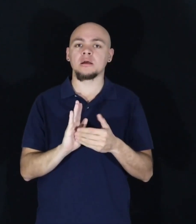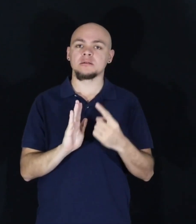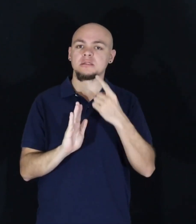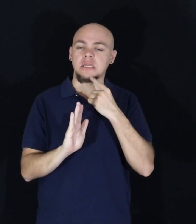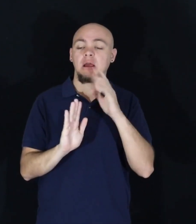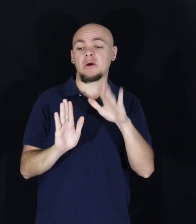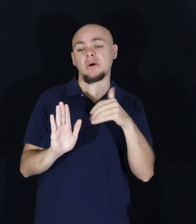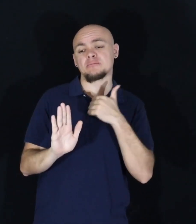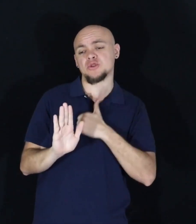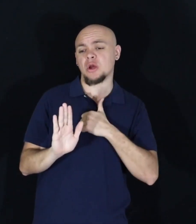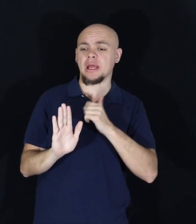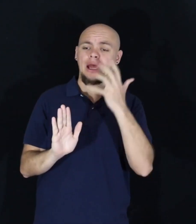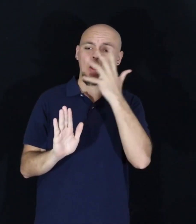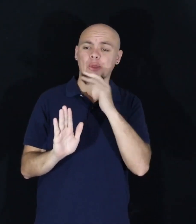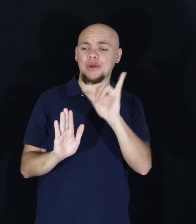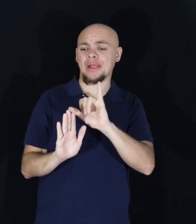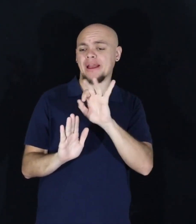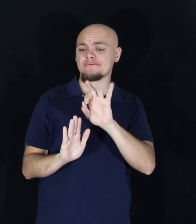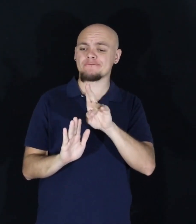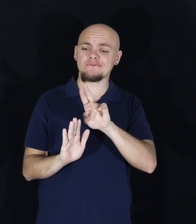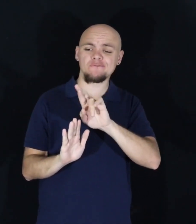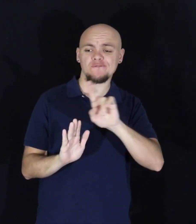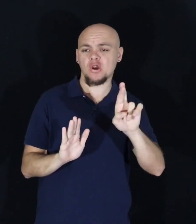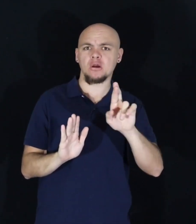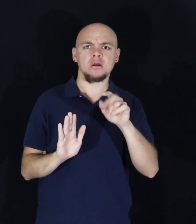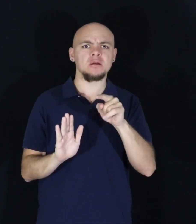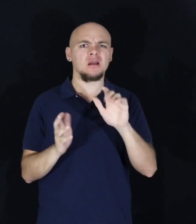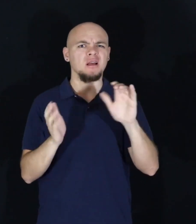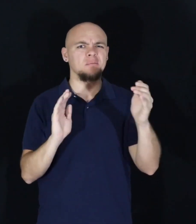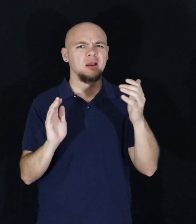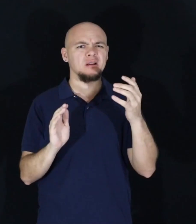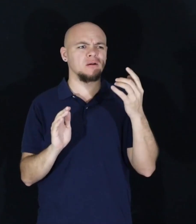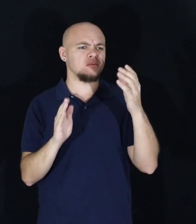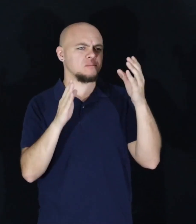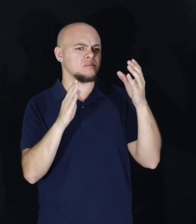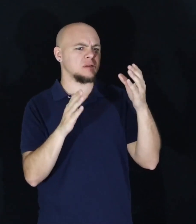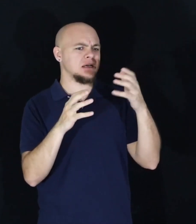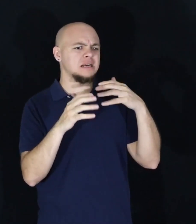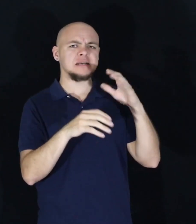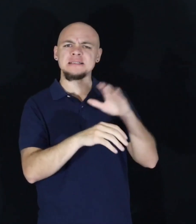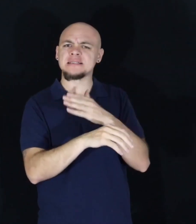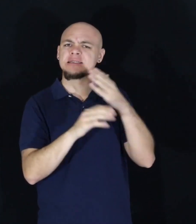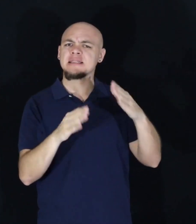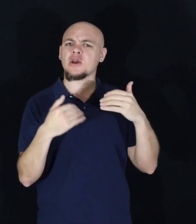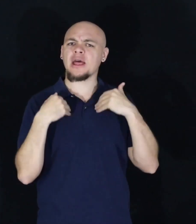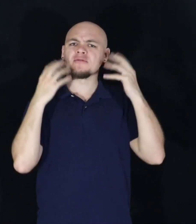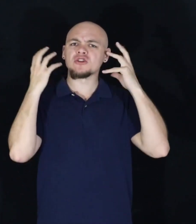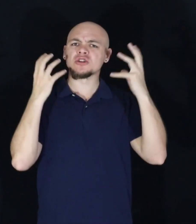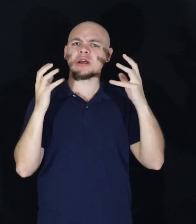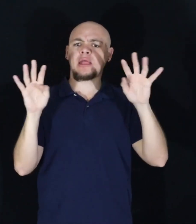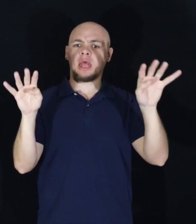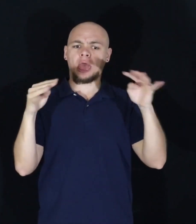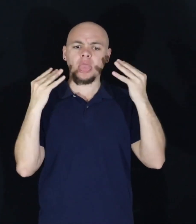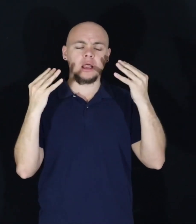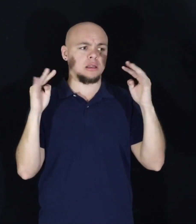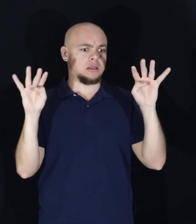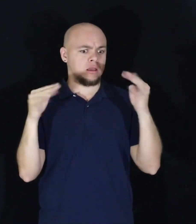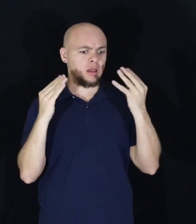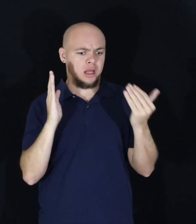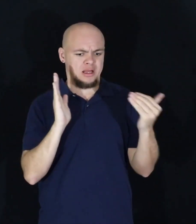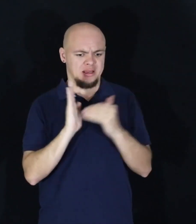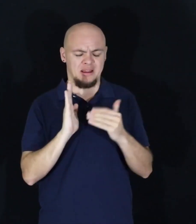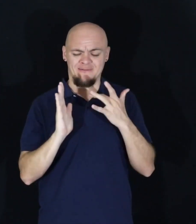"I'm sorry, but it really did look like fur," and comparing me to some singer who also had curly hair. This kept drawing attention back to me and making me feel